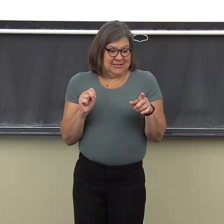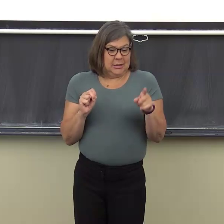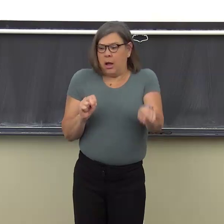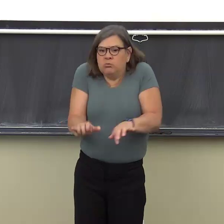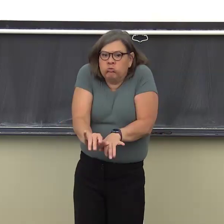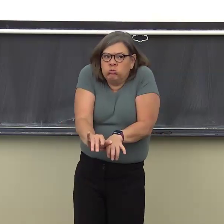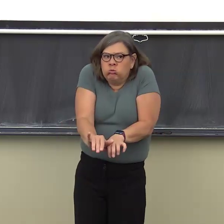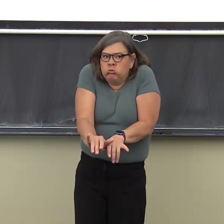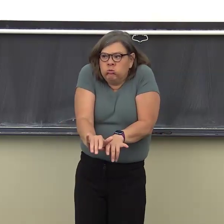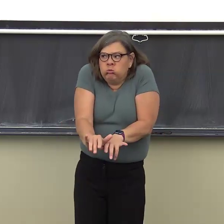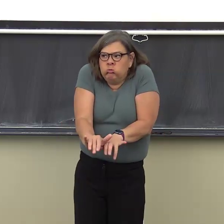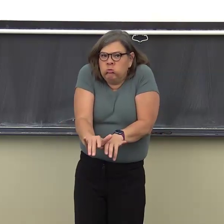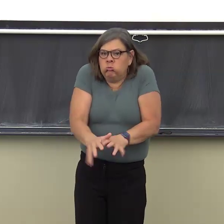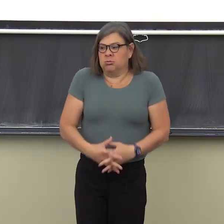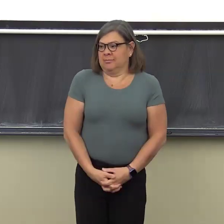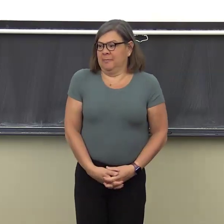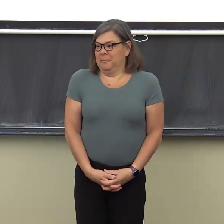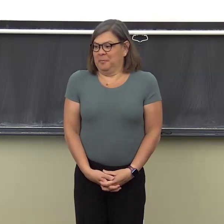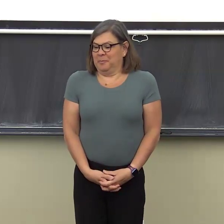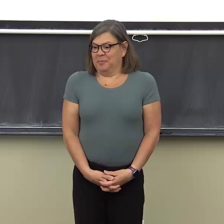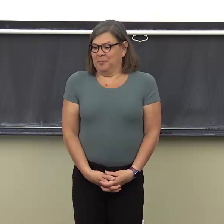Now taking notes. But